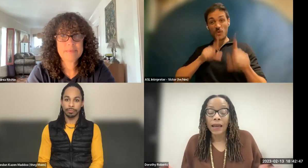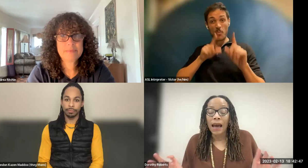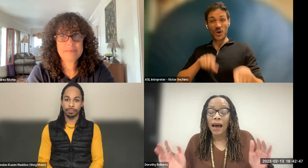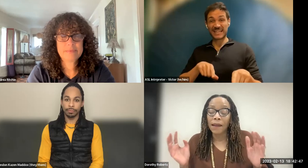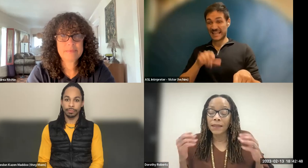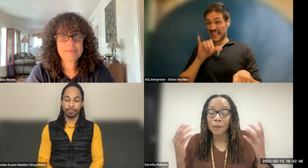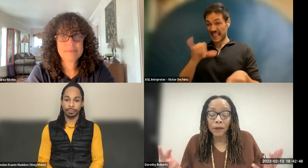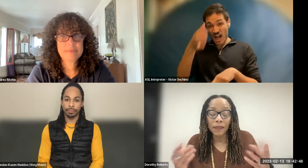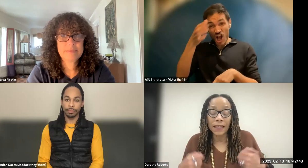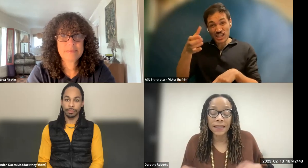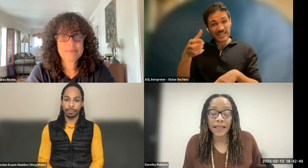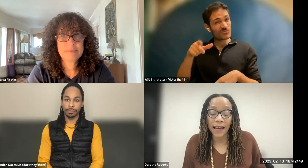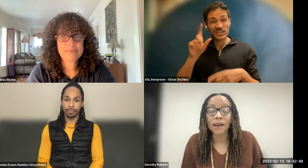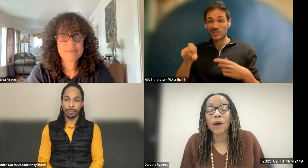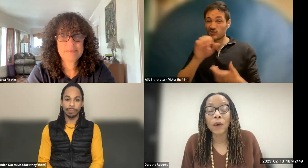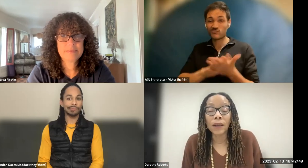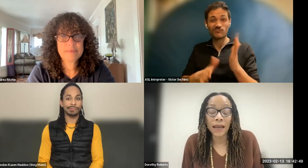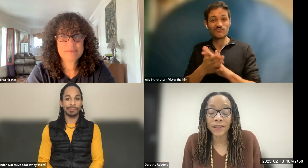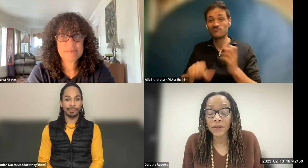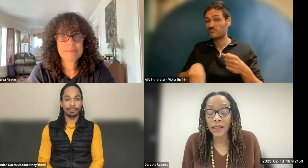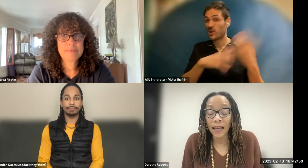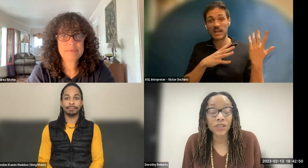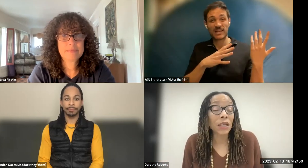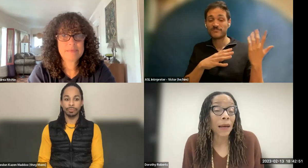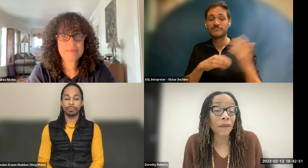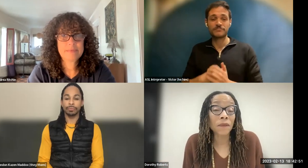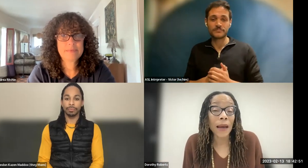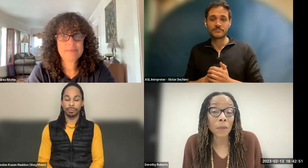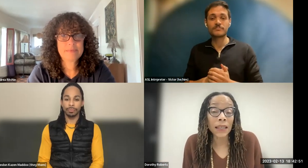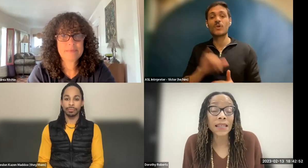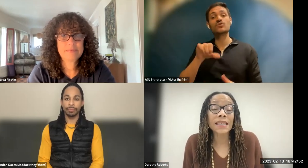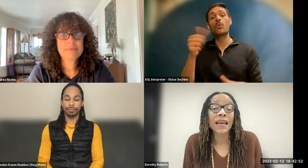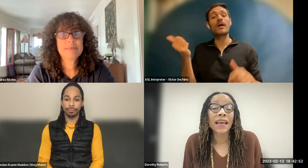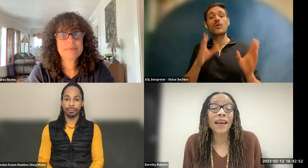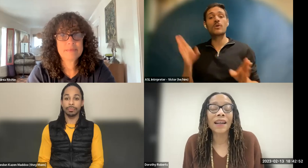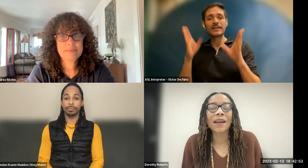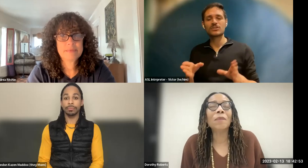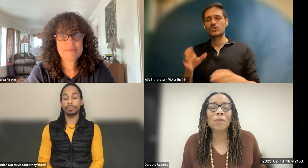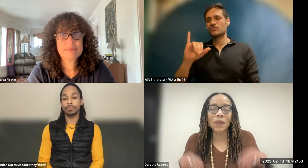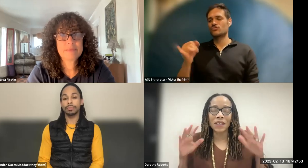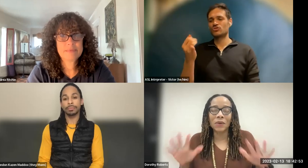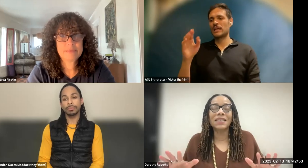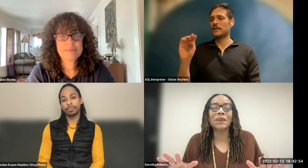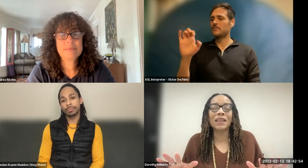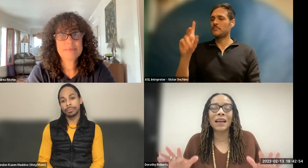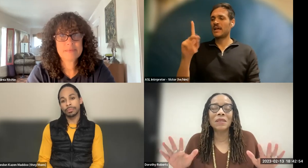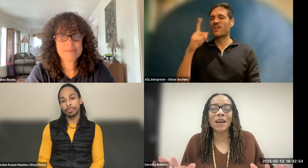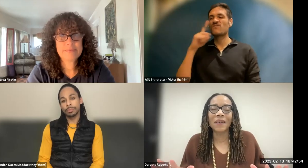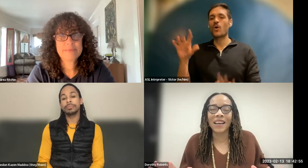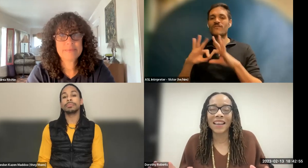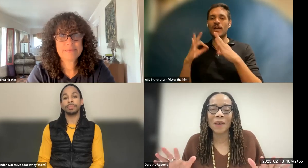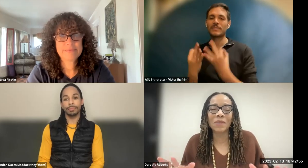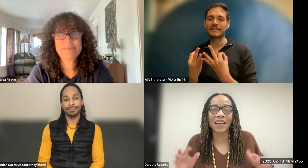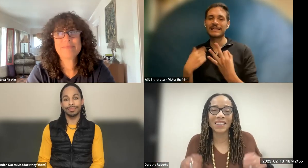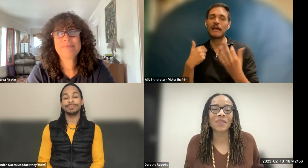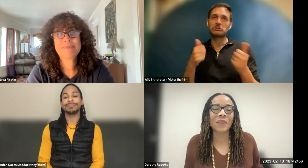altogether. Some other things that organizers like JMAC for Families, and I'm going to try to slow down. I'm